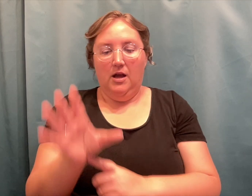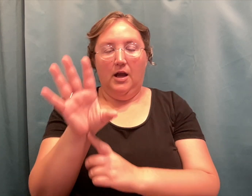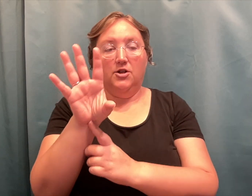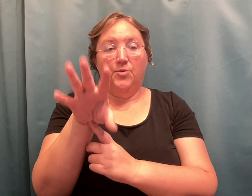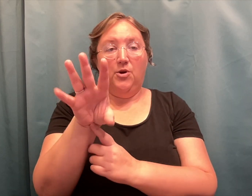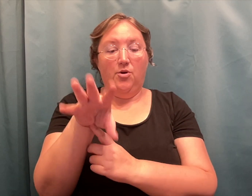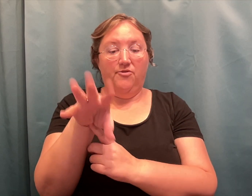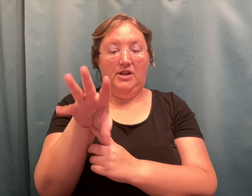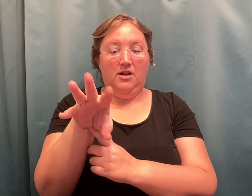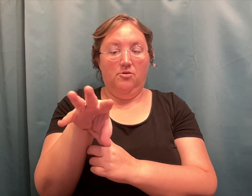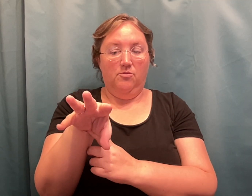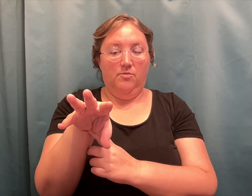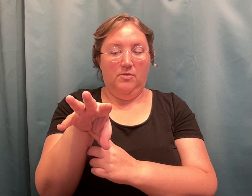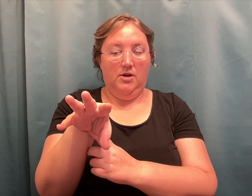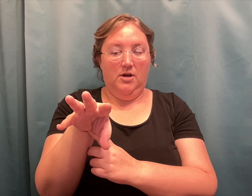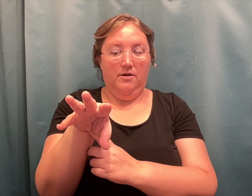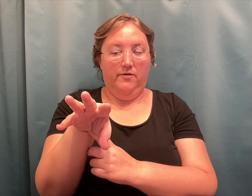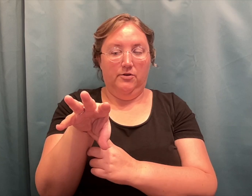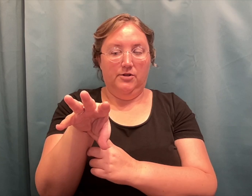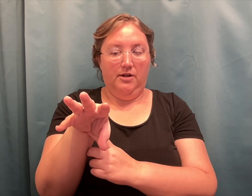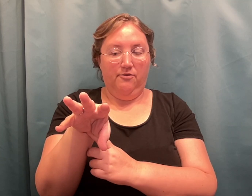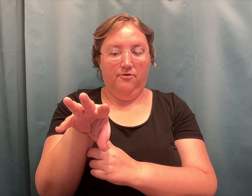And to record a video of yourself,